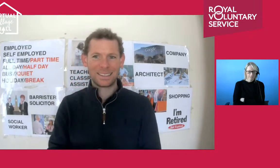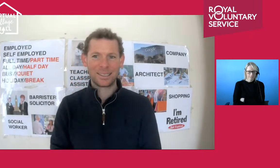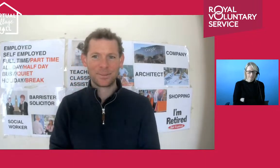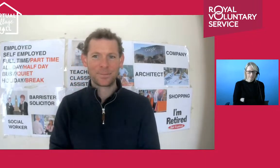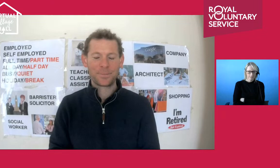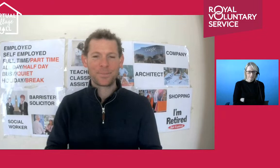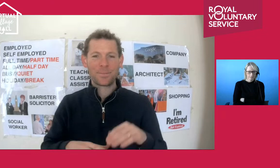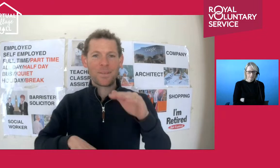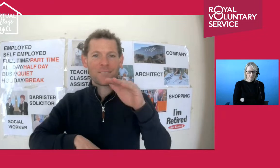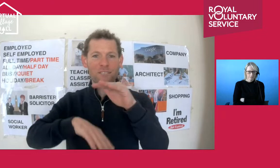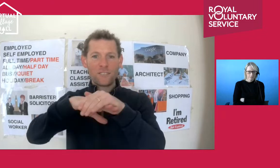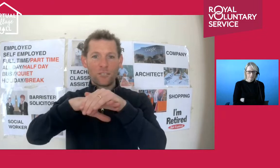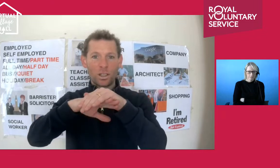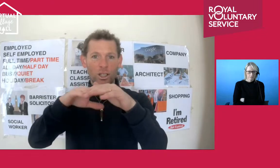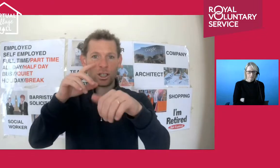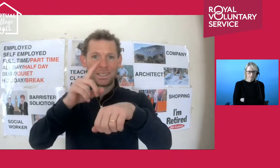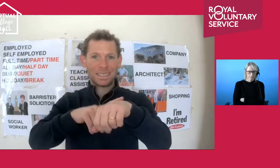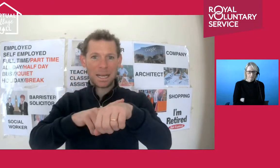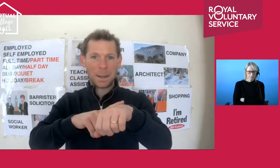Number 16.